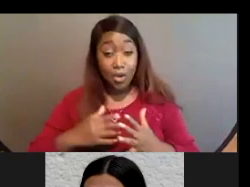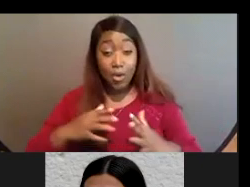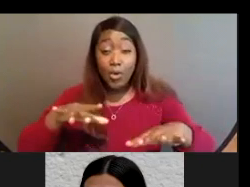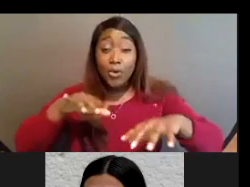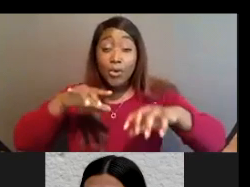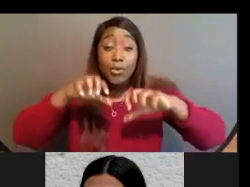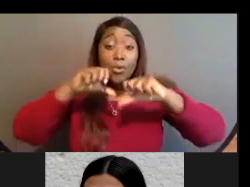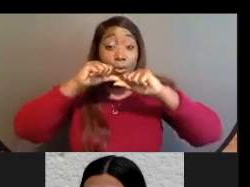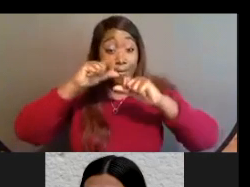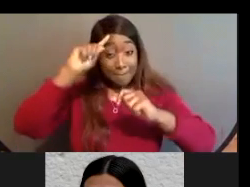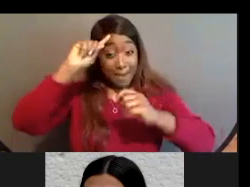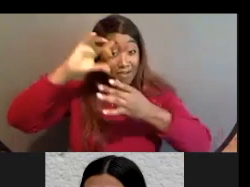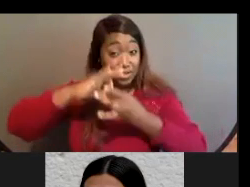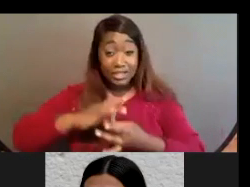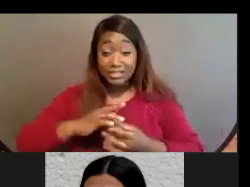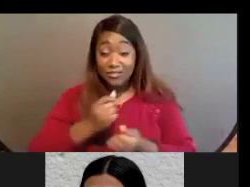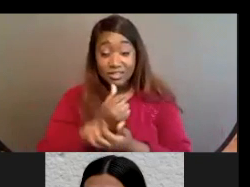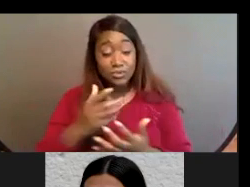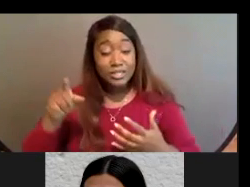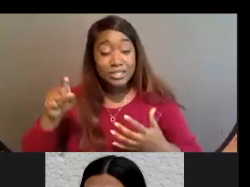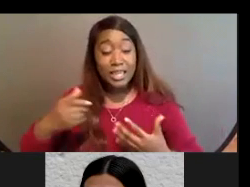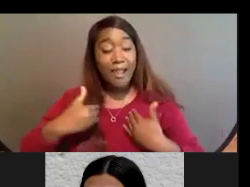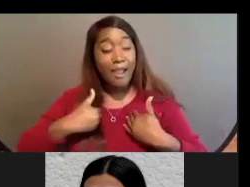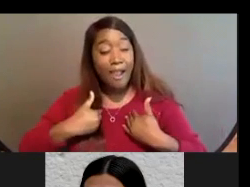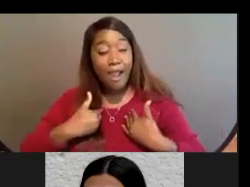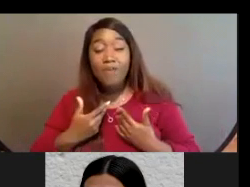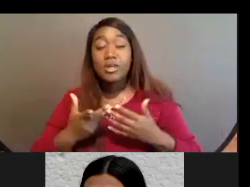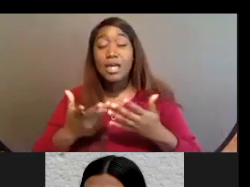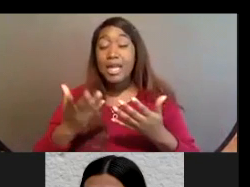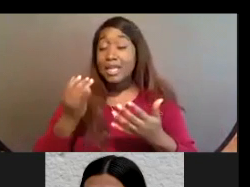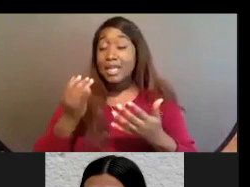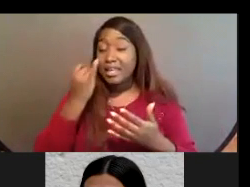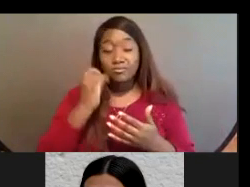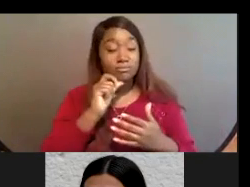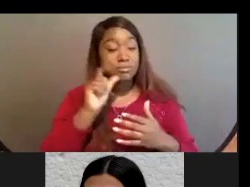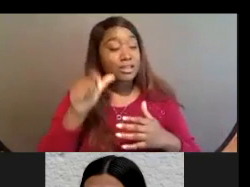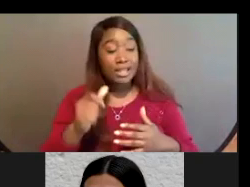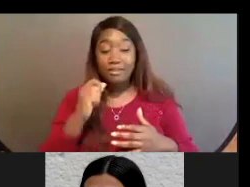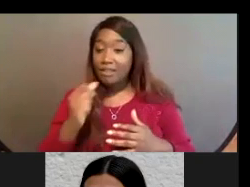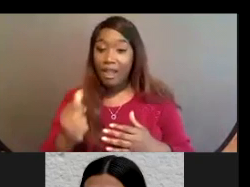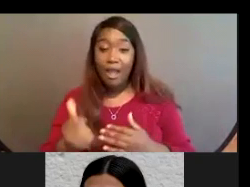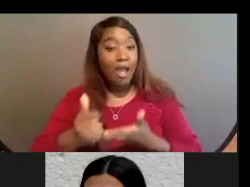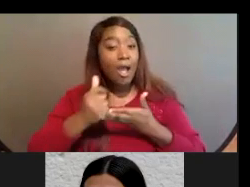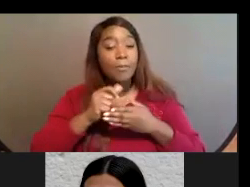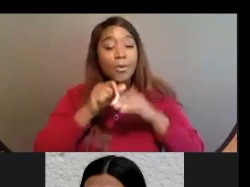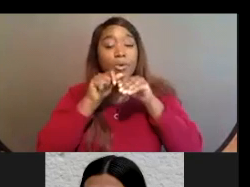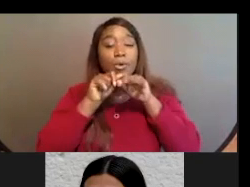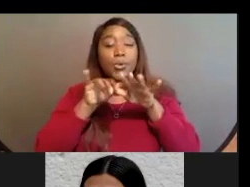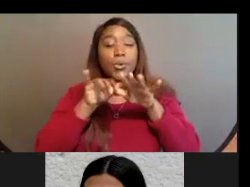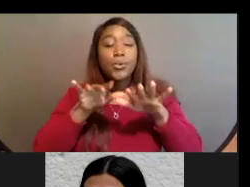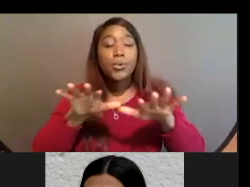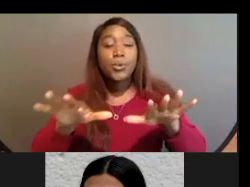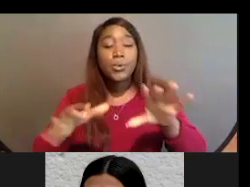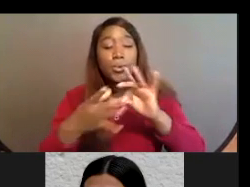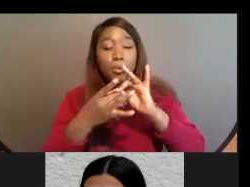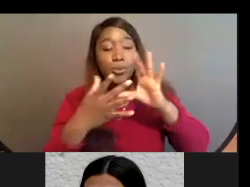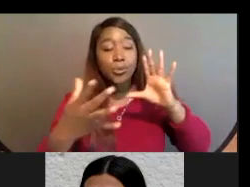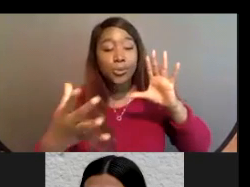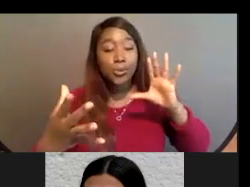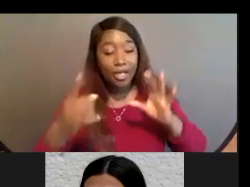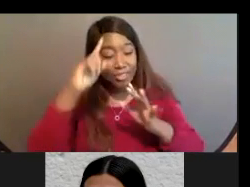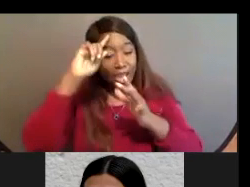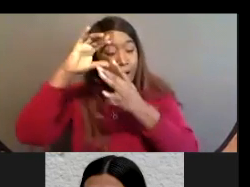we have everything that we need, and then letting go of that which no longer serves us, right? This sort of consciousness raising. And through